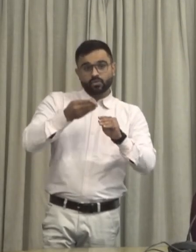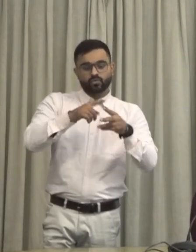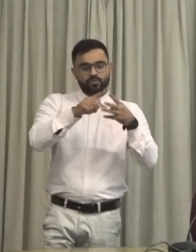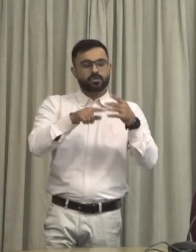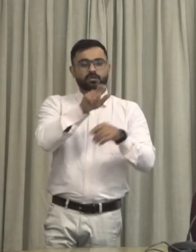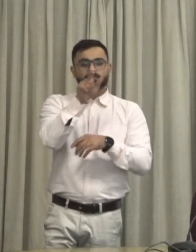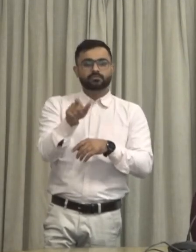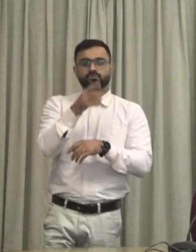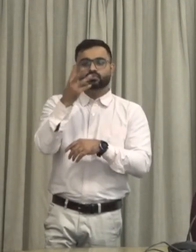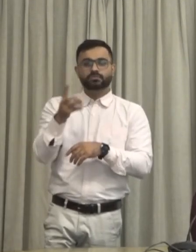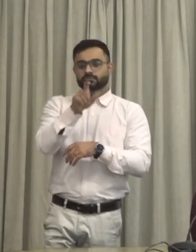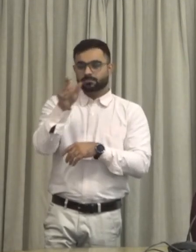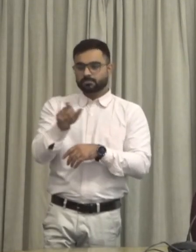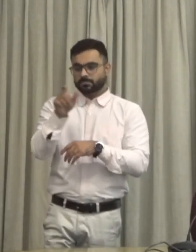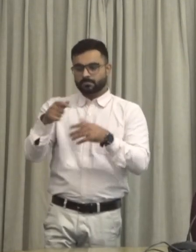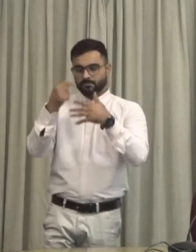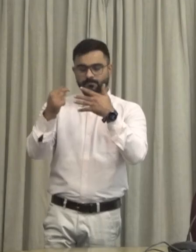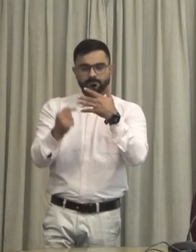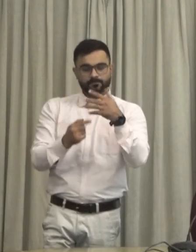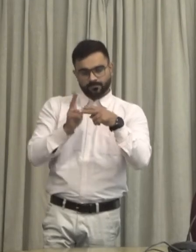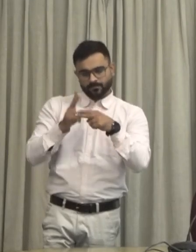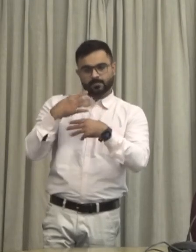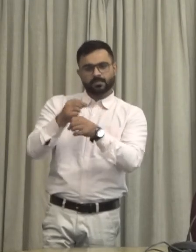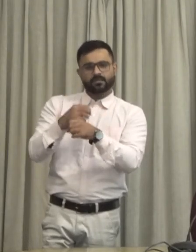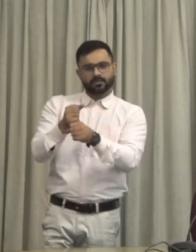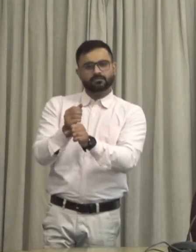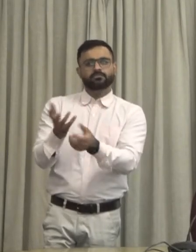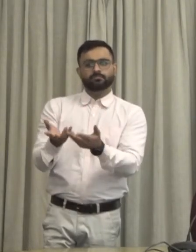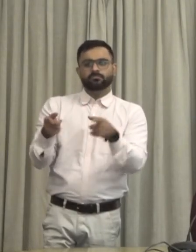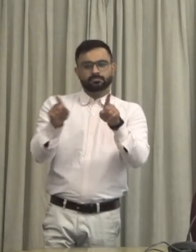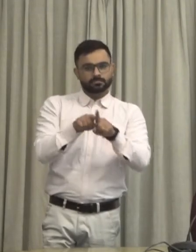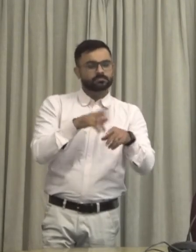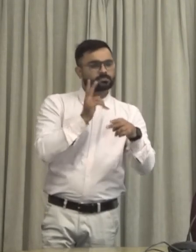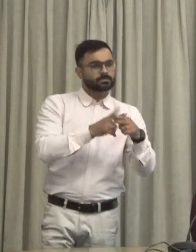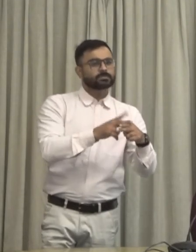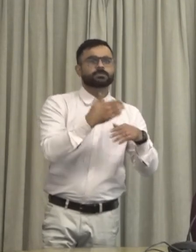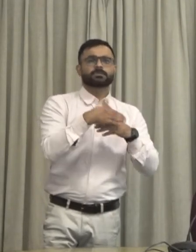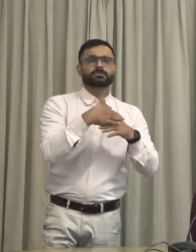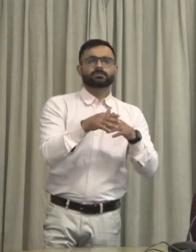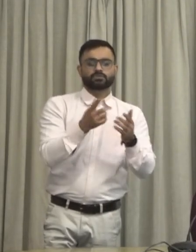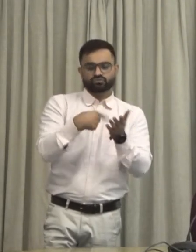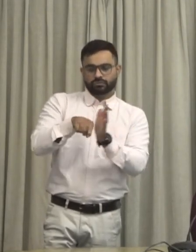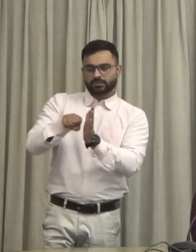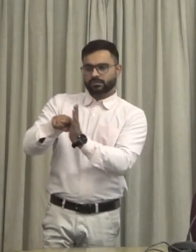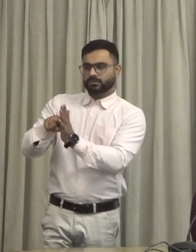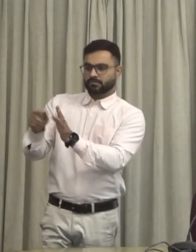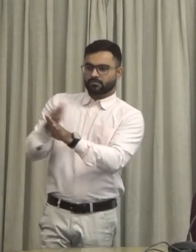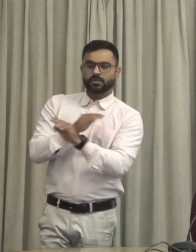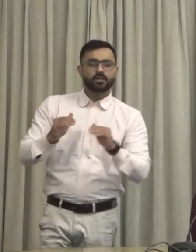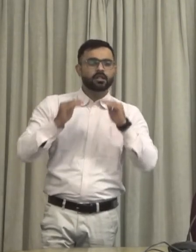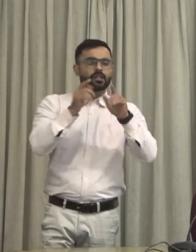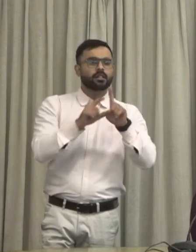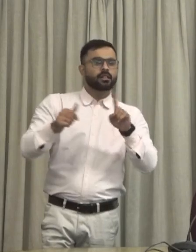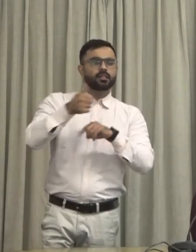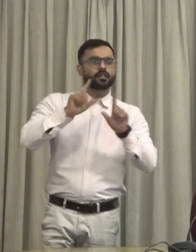3 boards, 5 boards guidelines. We can keep on making boards and we can keep on taking signature on advanced medical directives